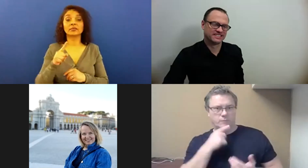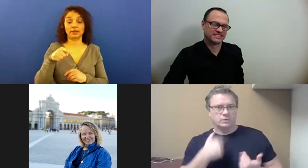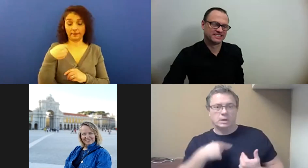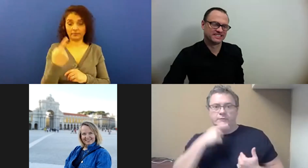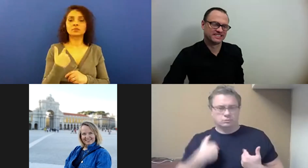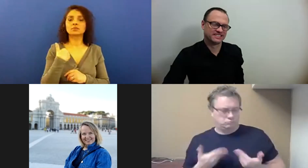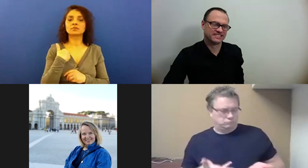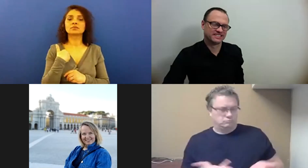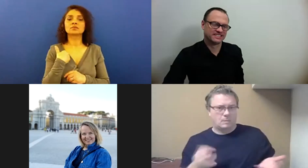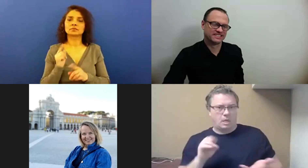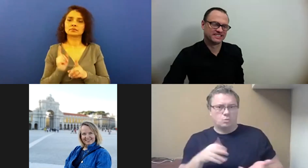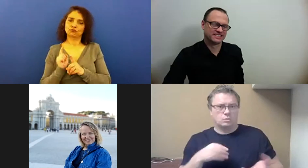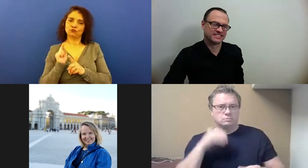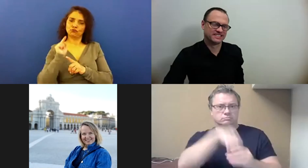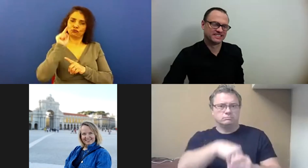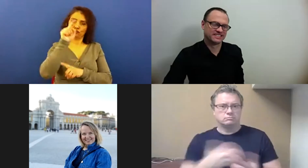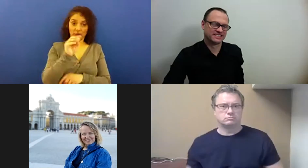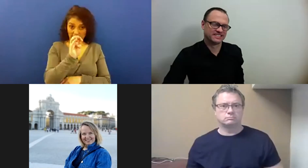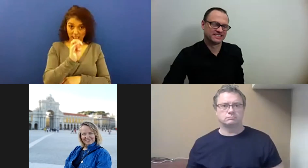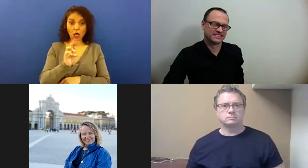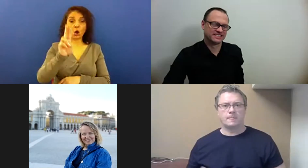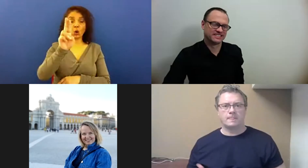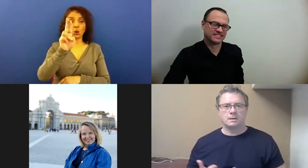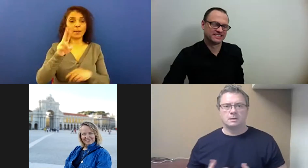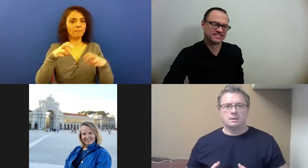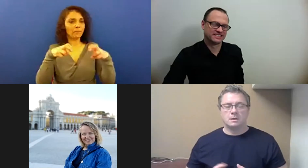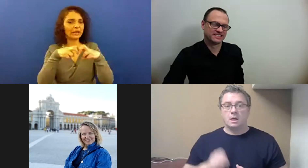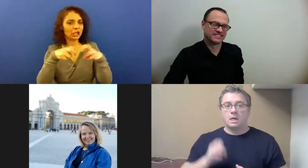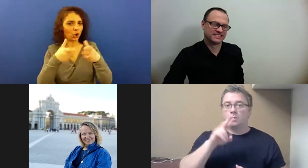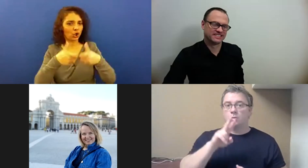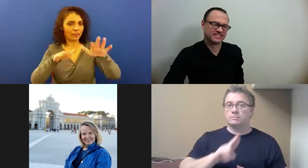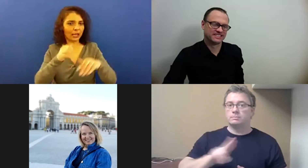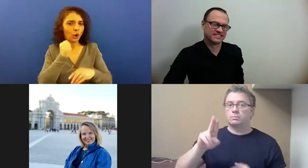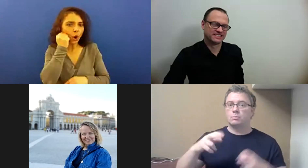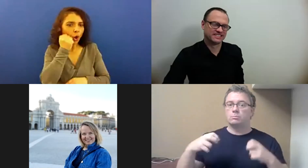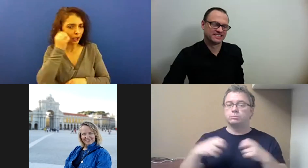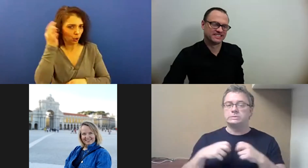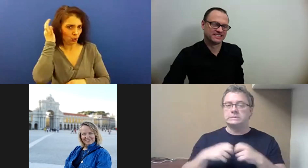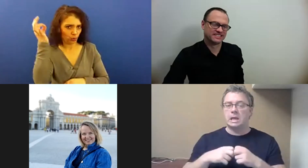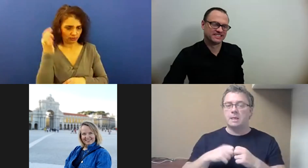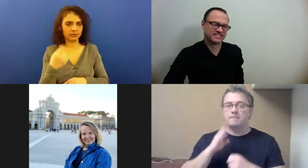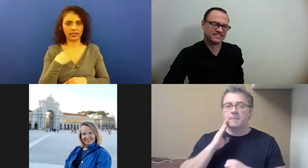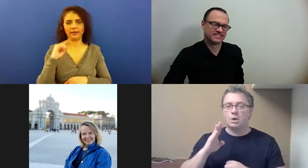we didn't know of the existence of deaf Roma women. Very welcome.